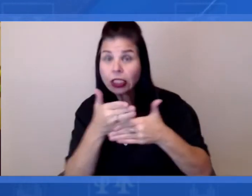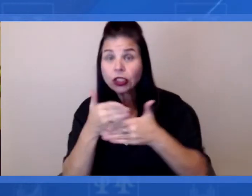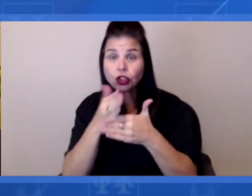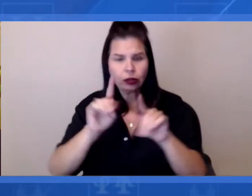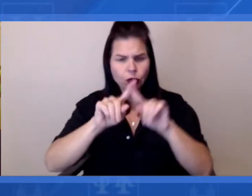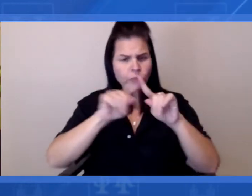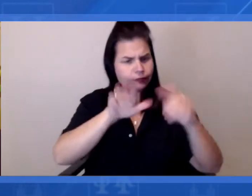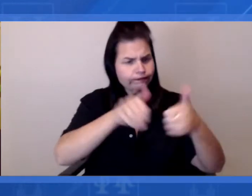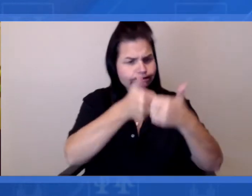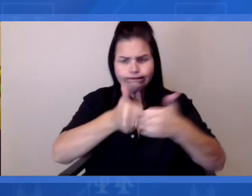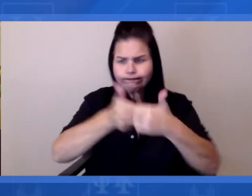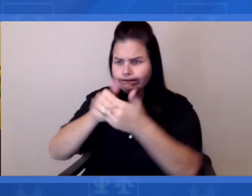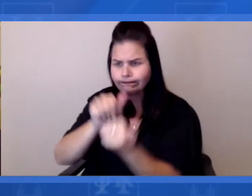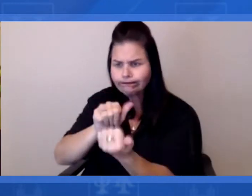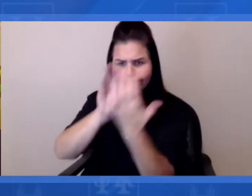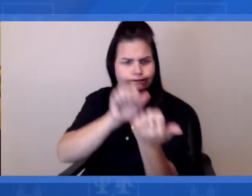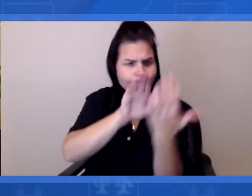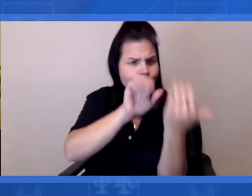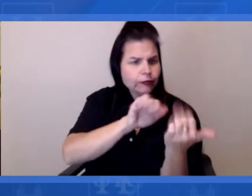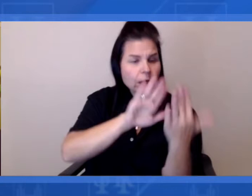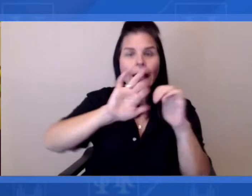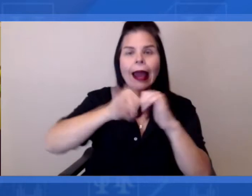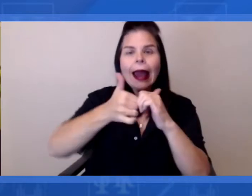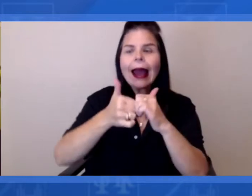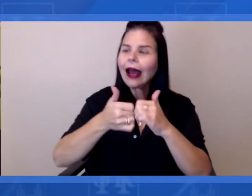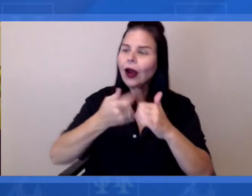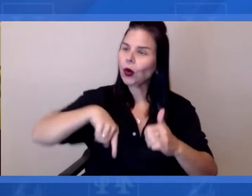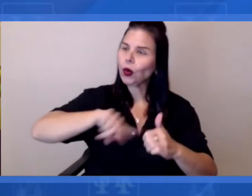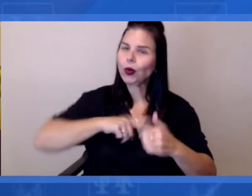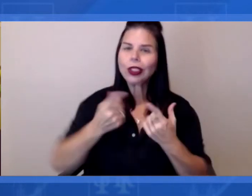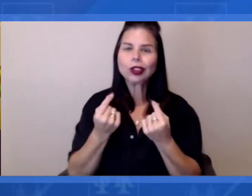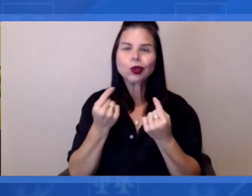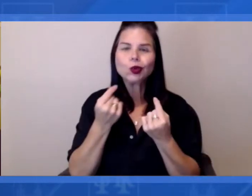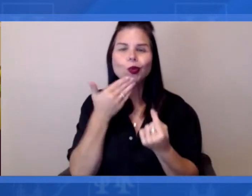facing and how we can better serve our community.